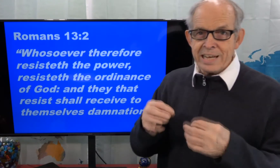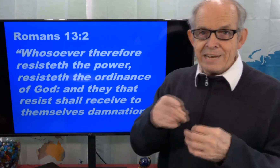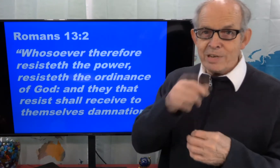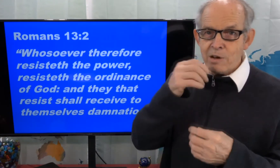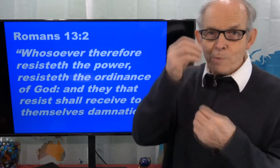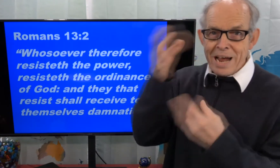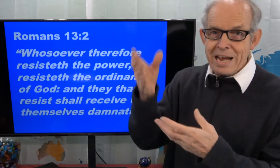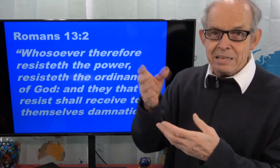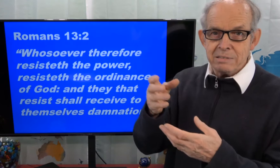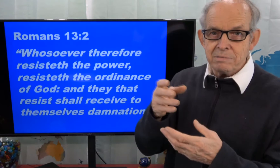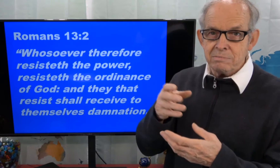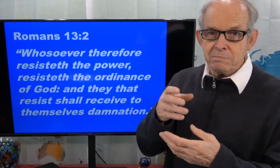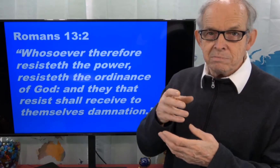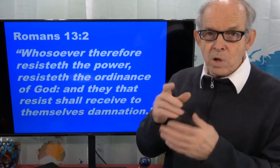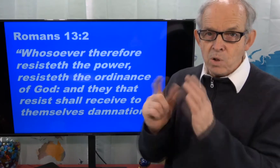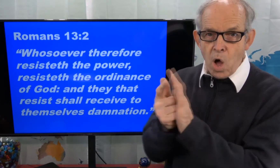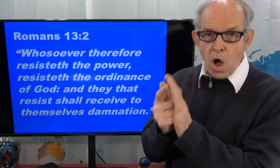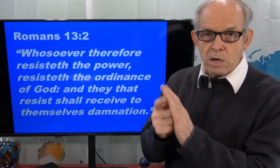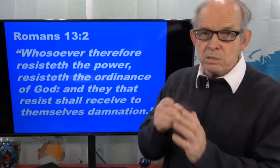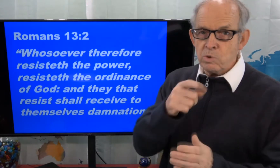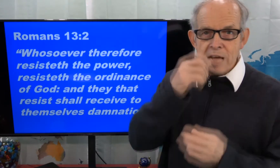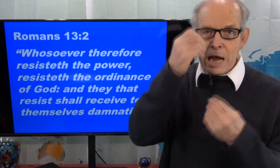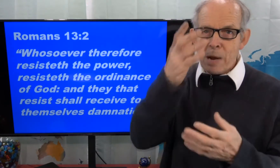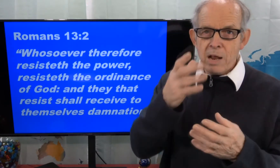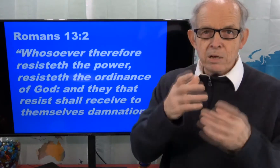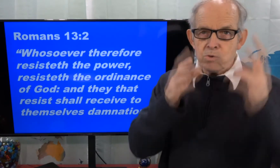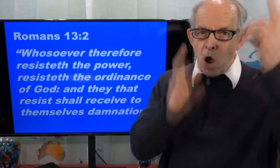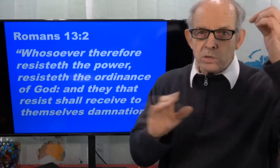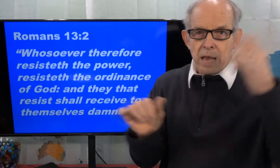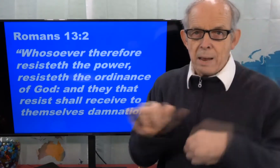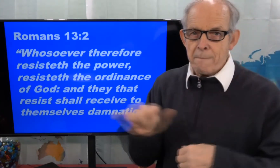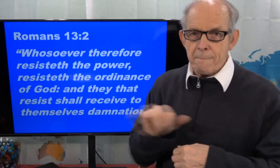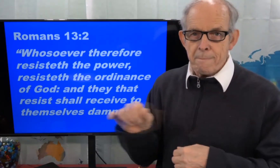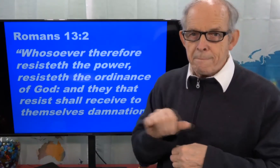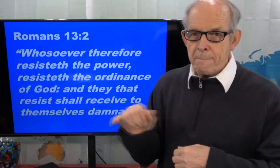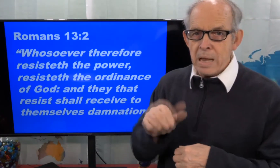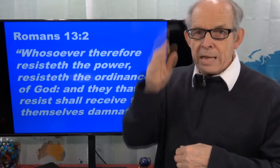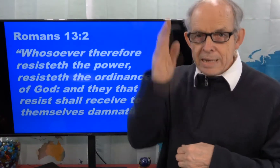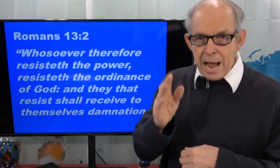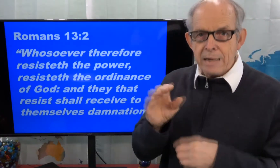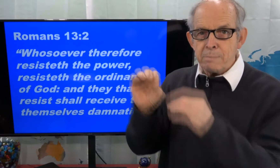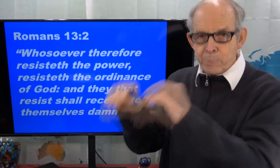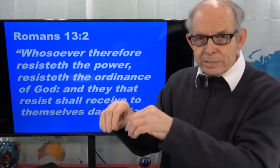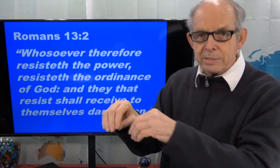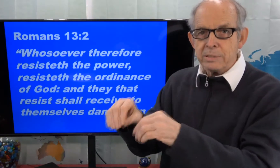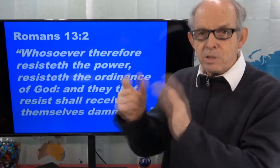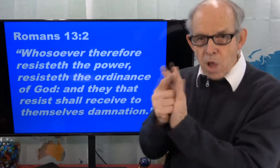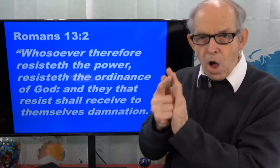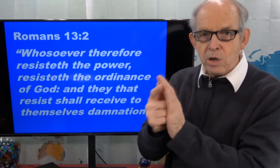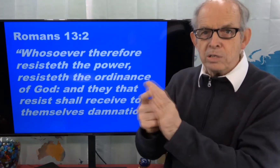If we never obey law, we never obey God's name. God put law